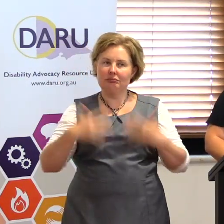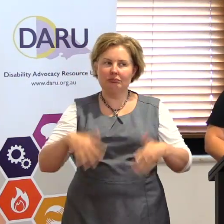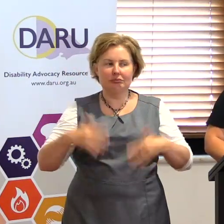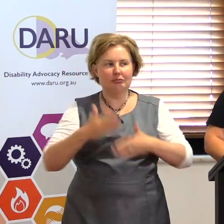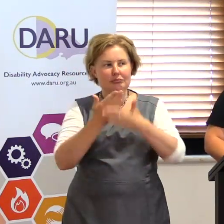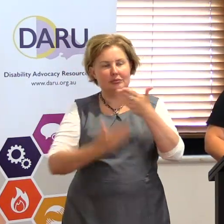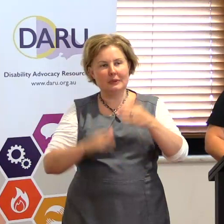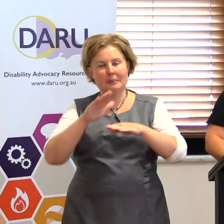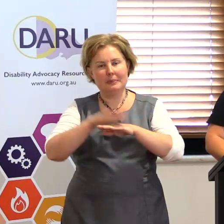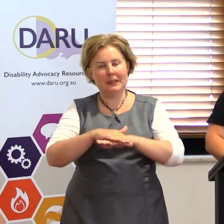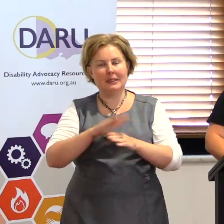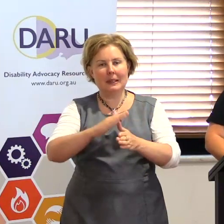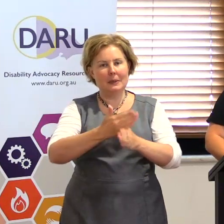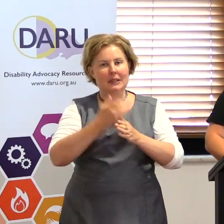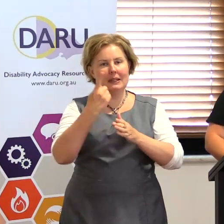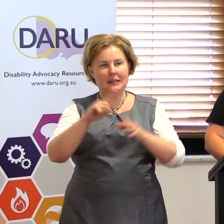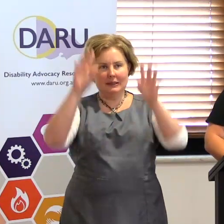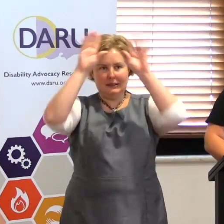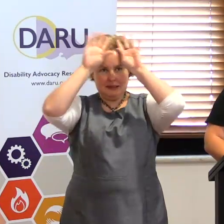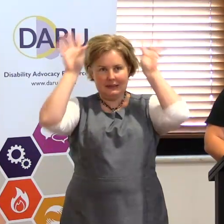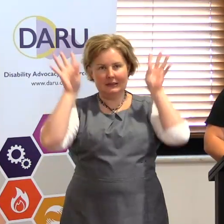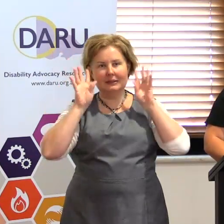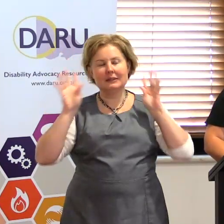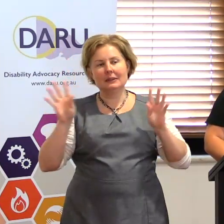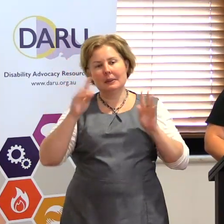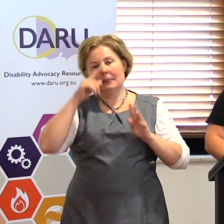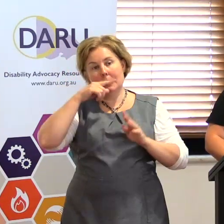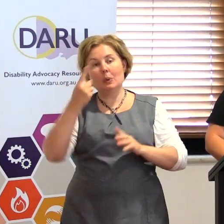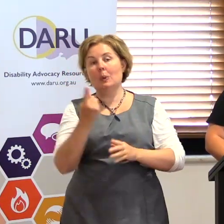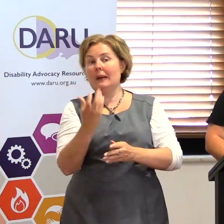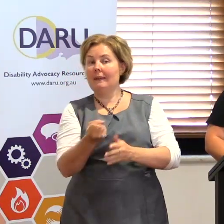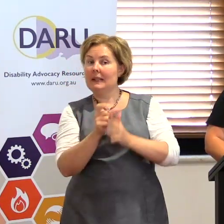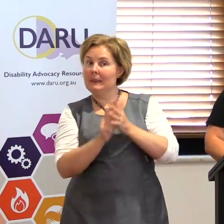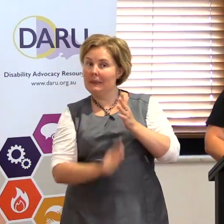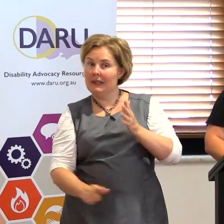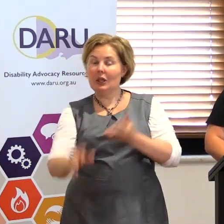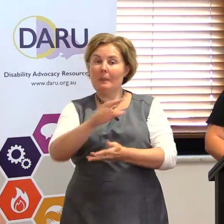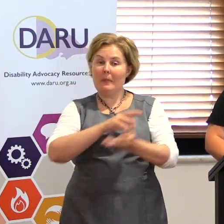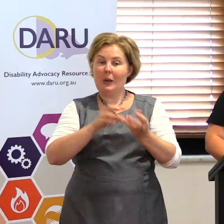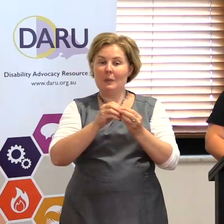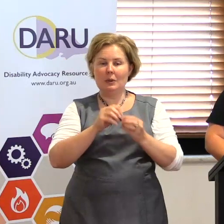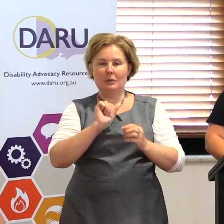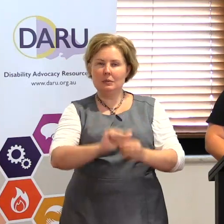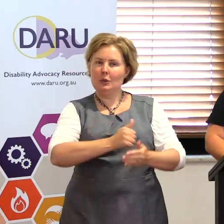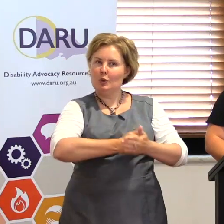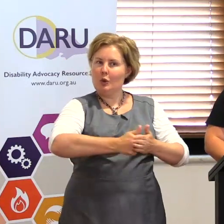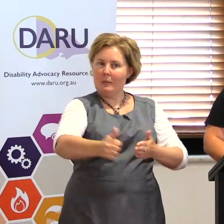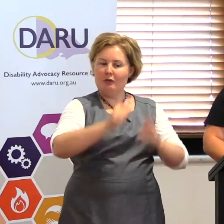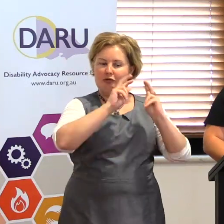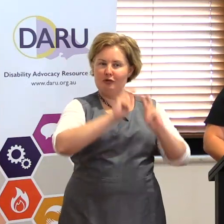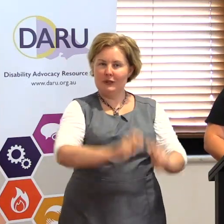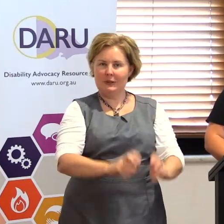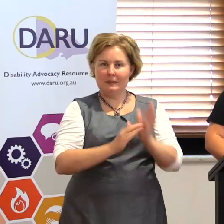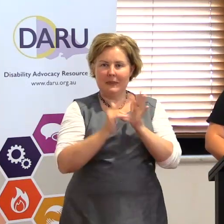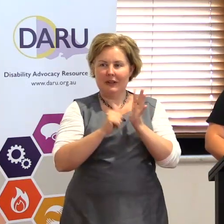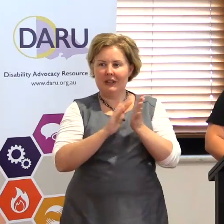Islander people with disabilities, presented in a unique way that combines traditional research methods and the concept of